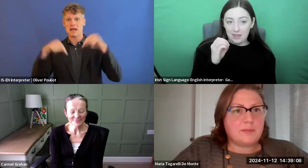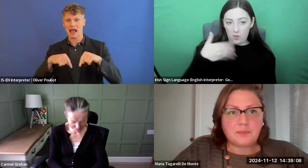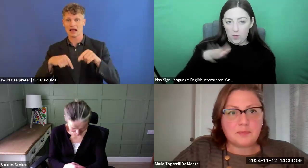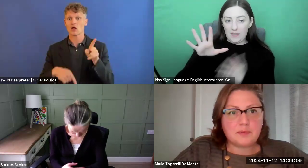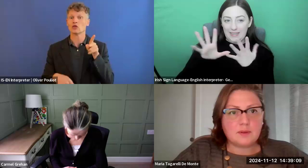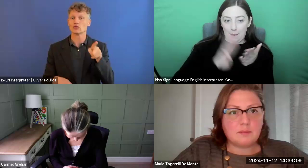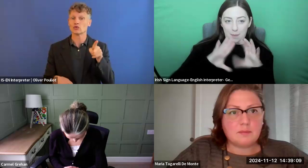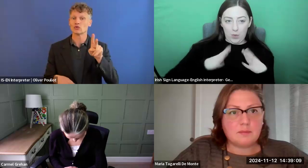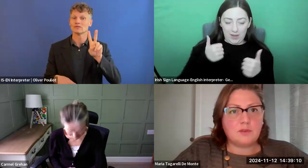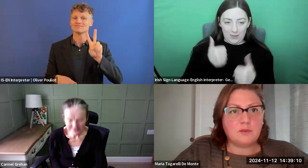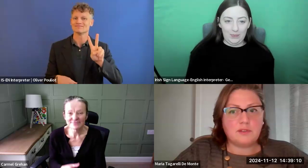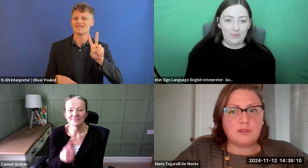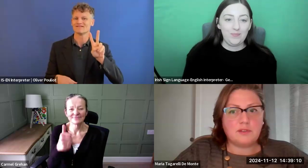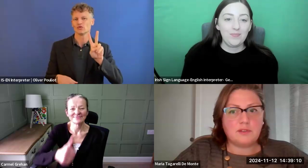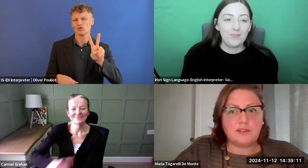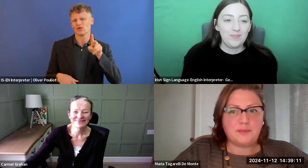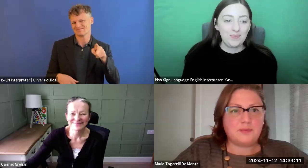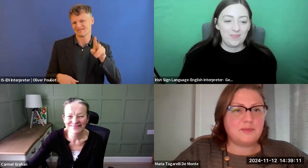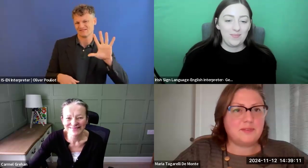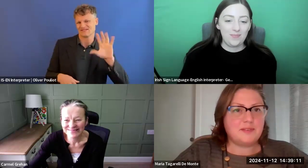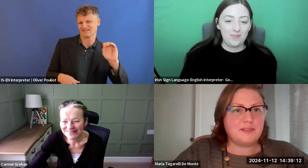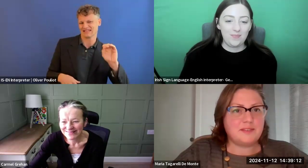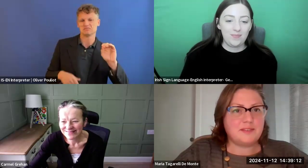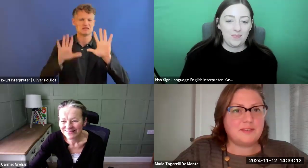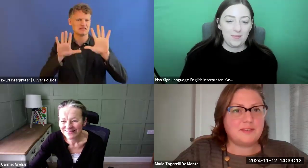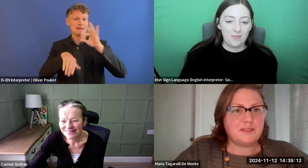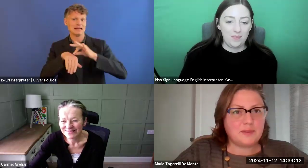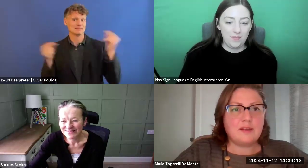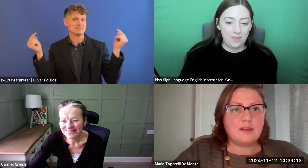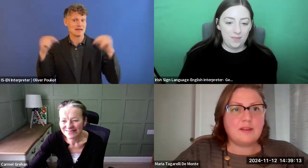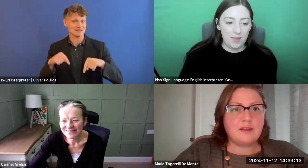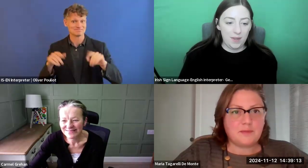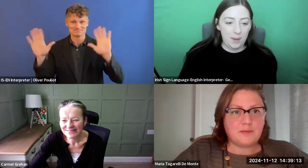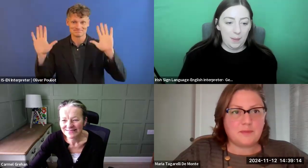break. Back at 2:50